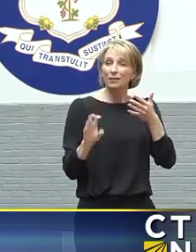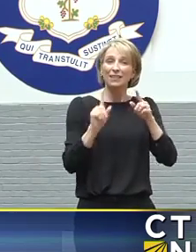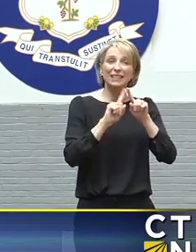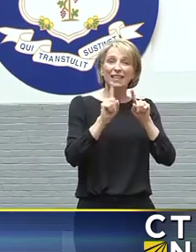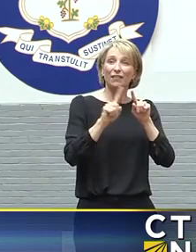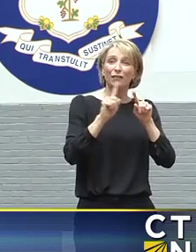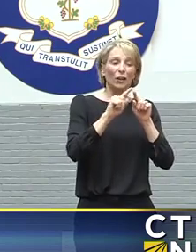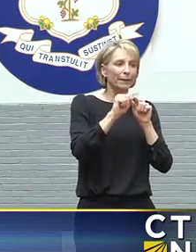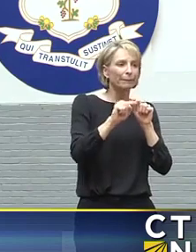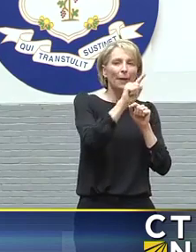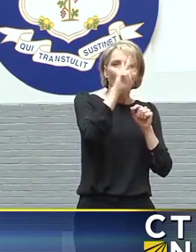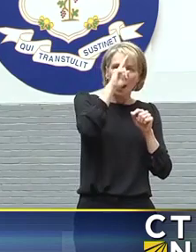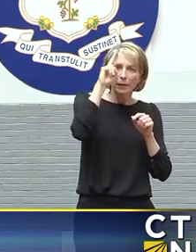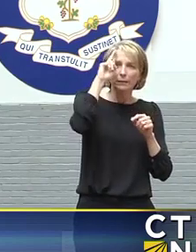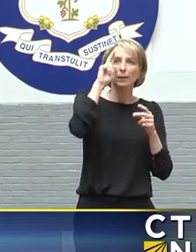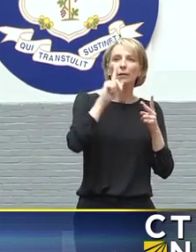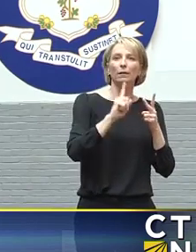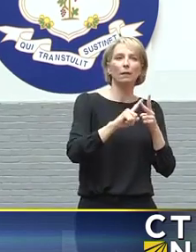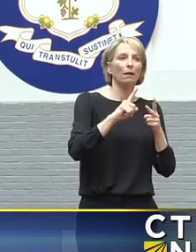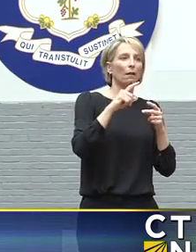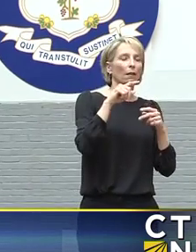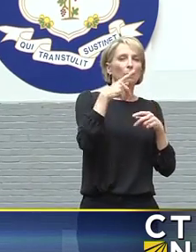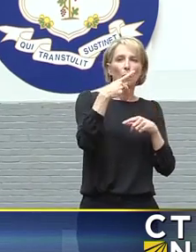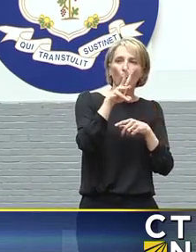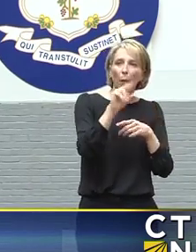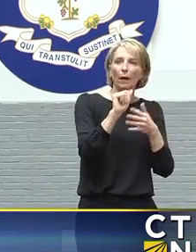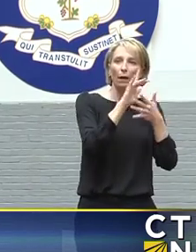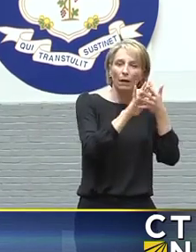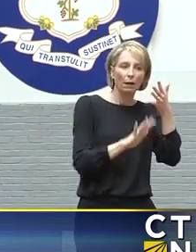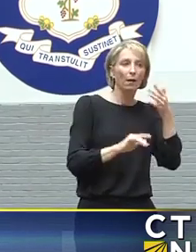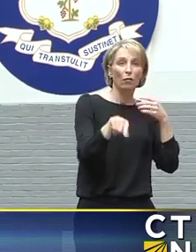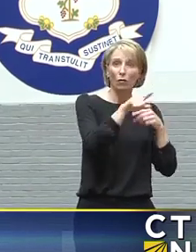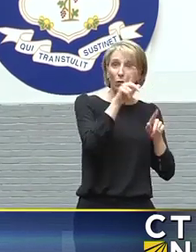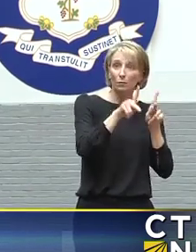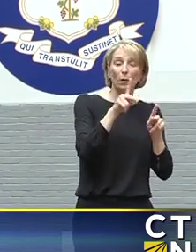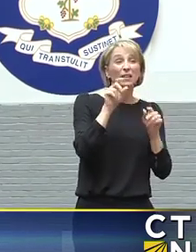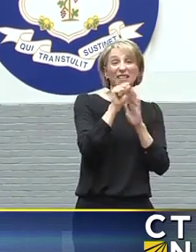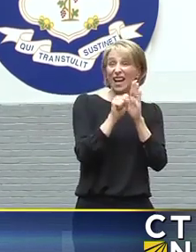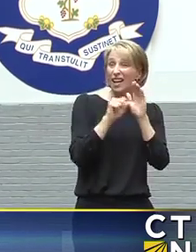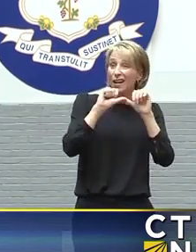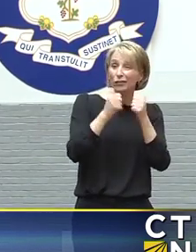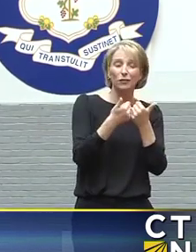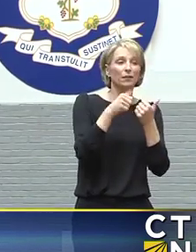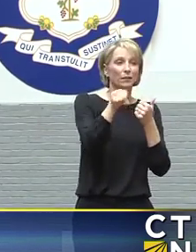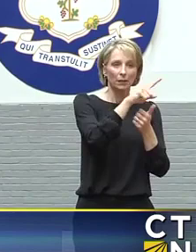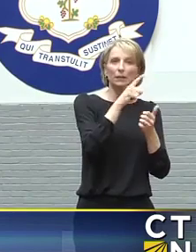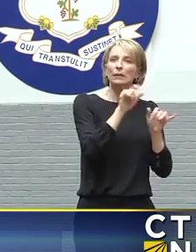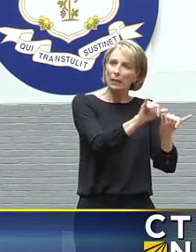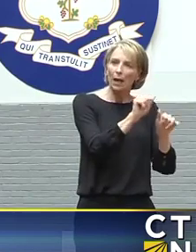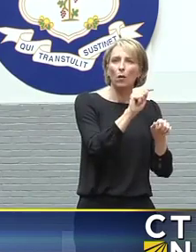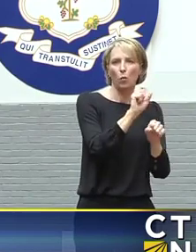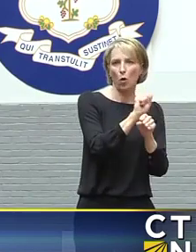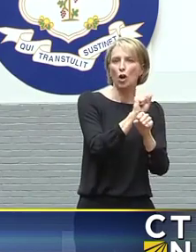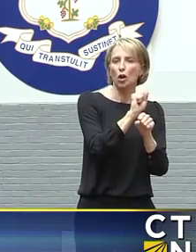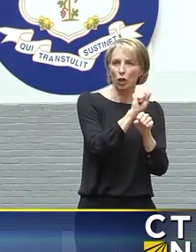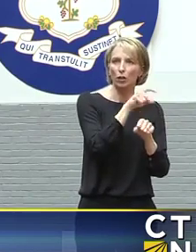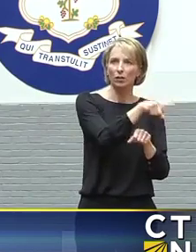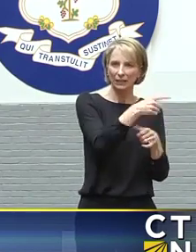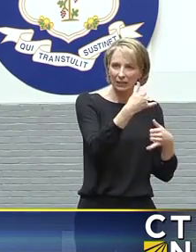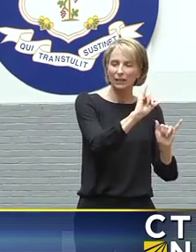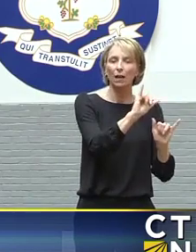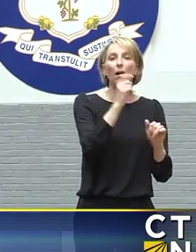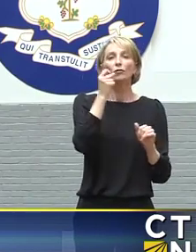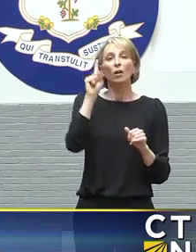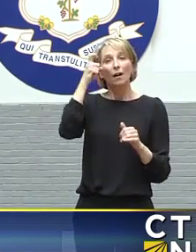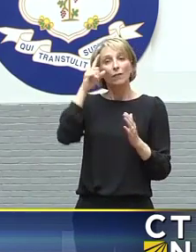agencies where we provide critical services, those people will stay at work. What this Stay Safe, Stay at Home initiative is about